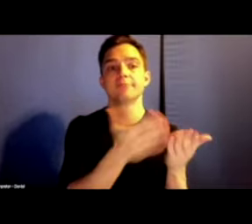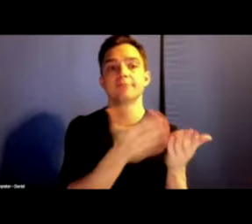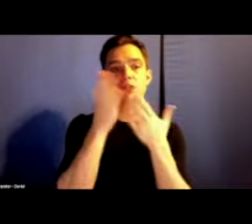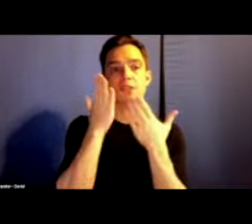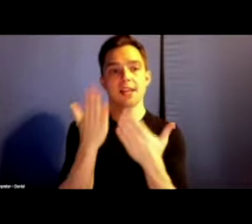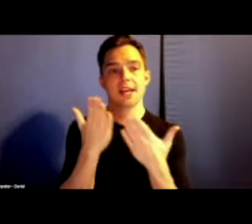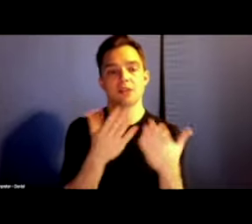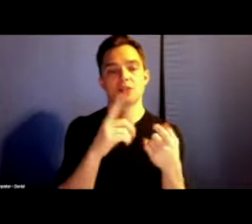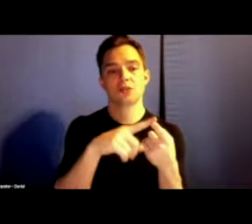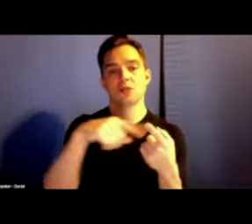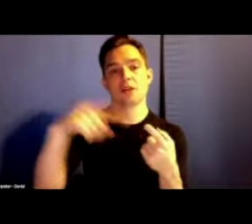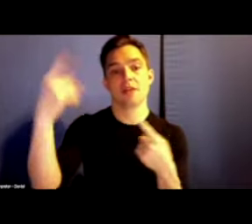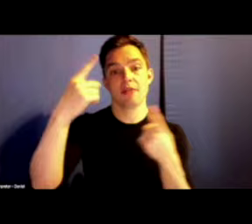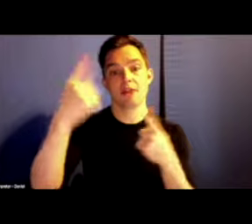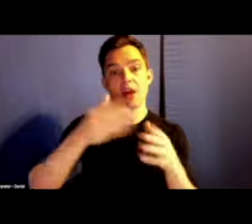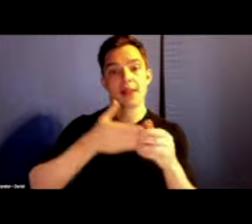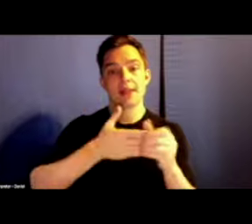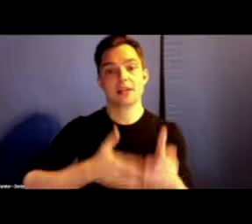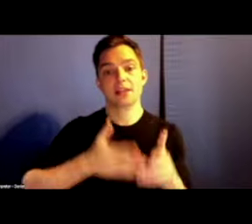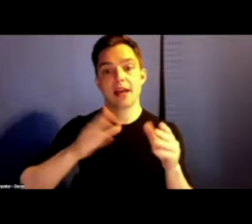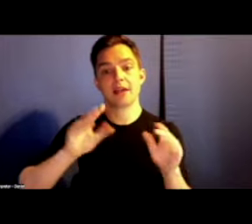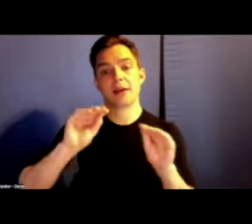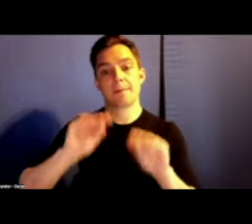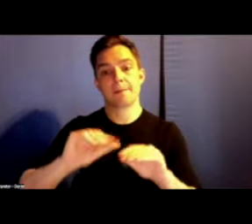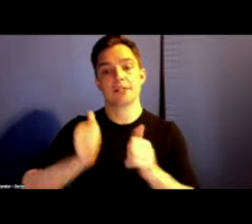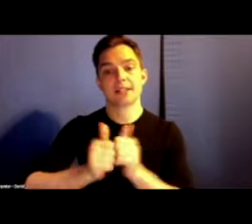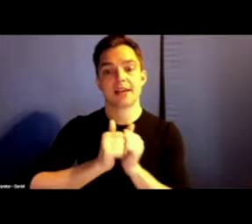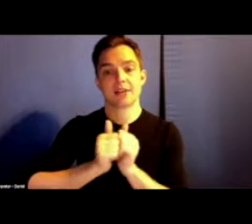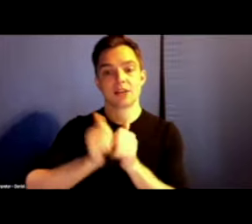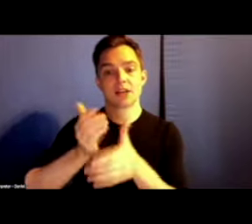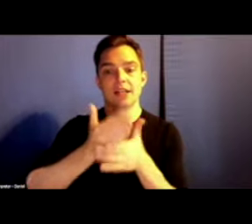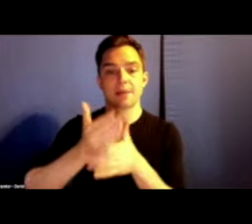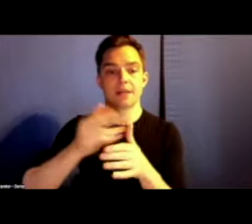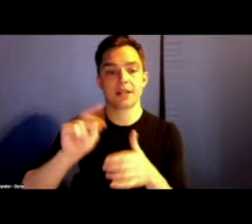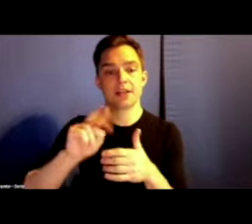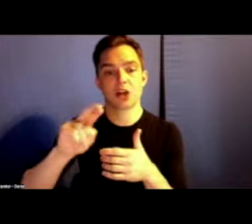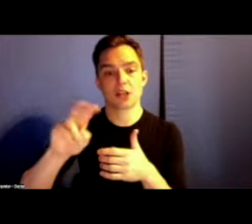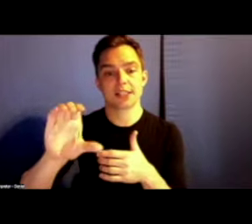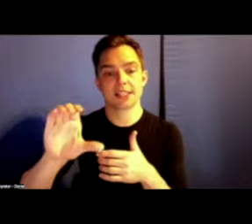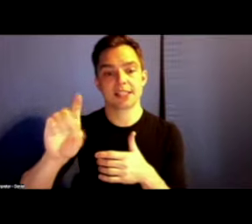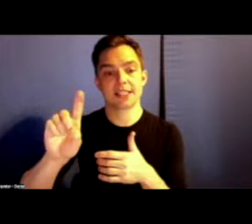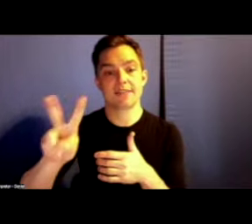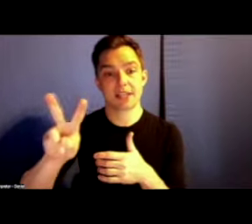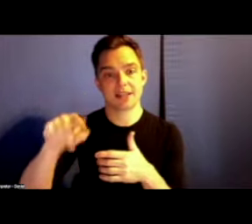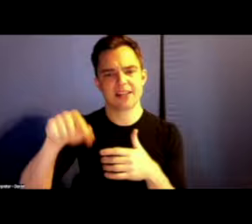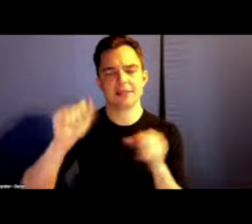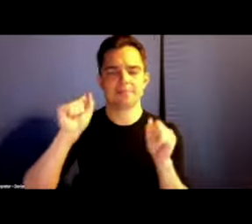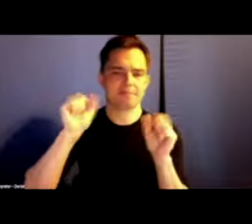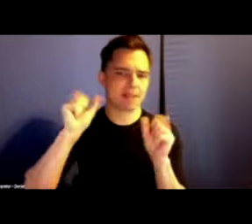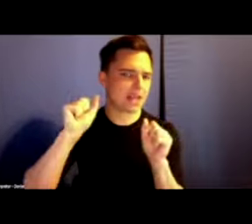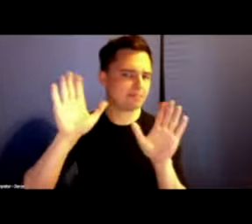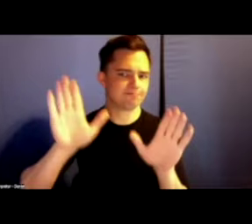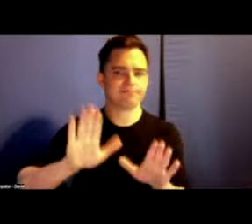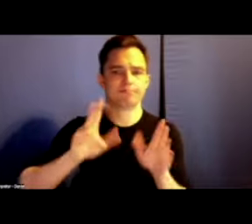you to the thought leaders that pulled together collaboratively with NRCDV this amazing